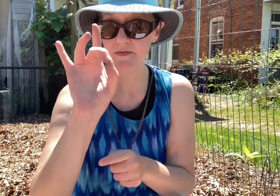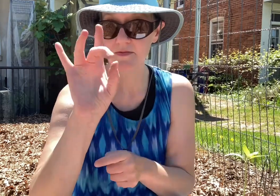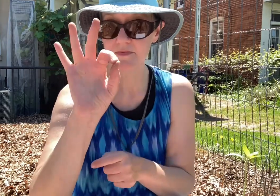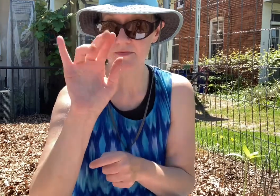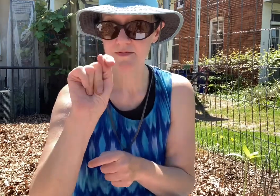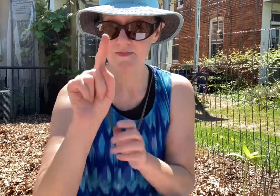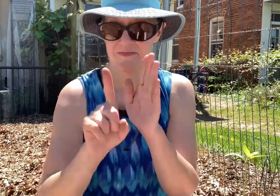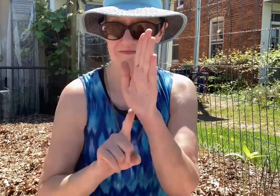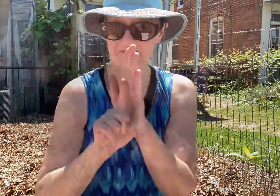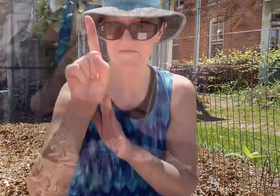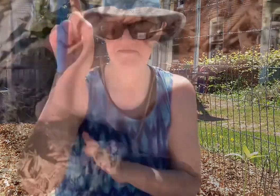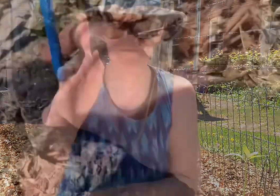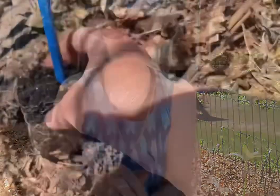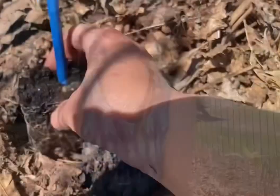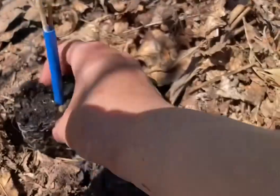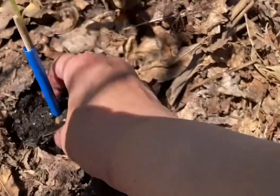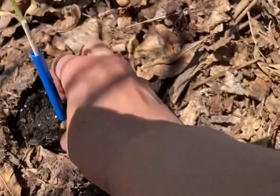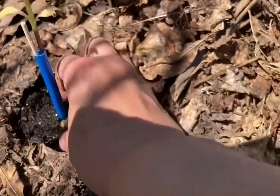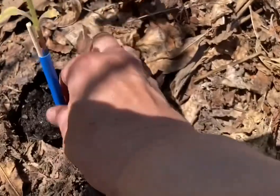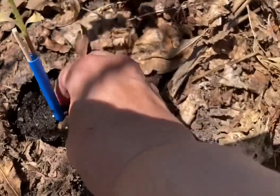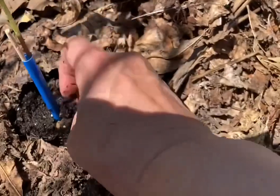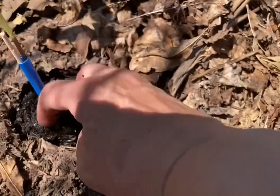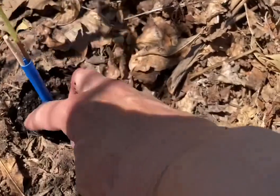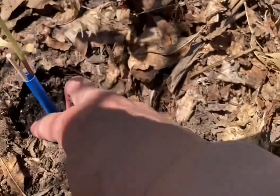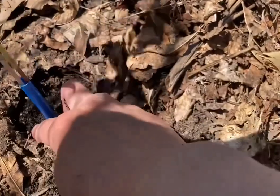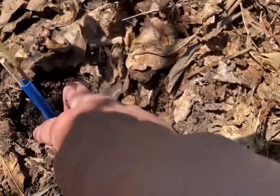Autumn beauty tend to be 5 to 8 feet tall.